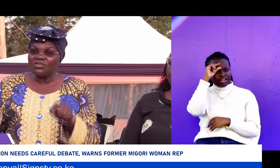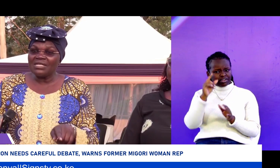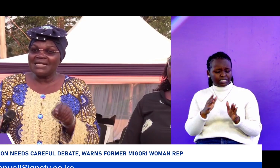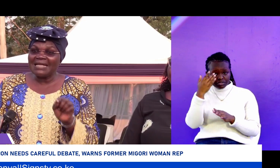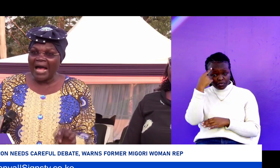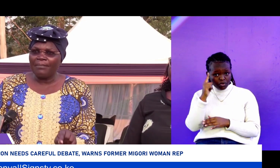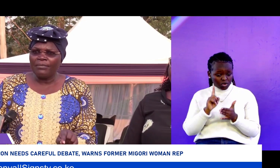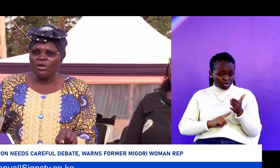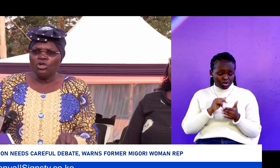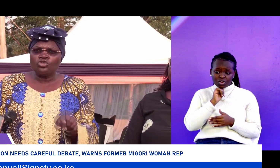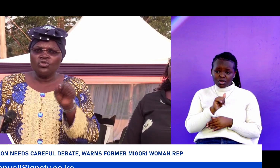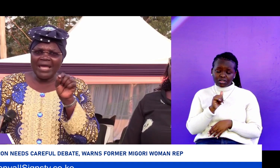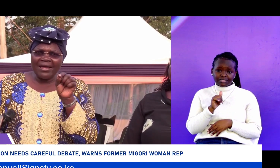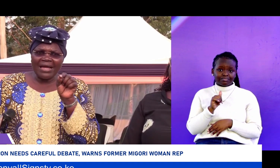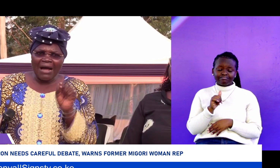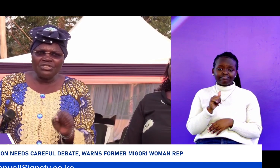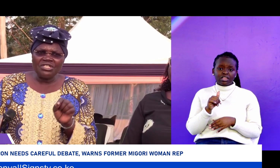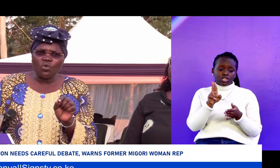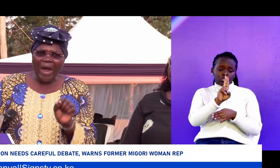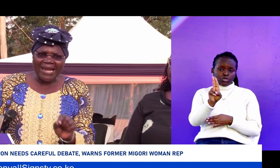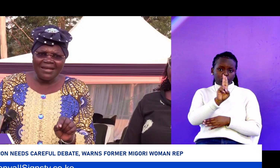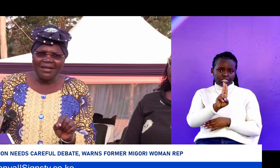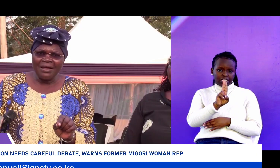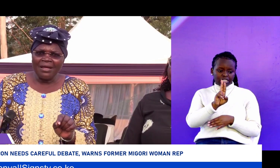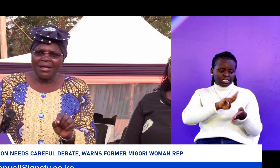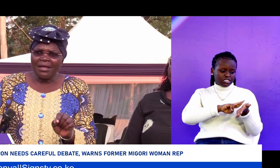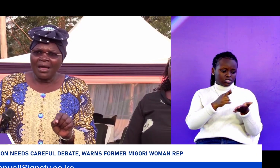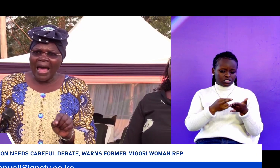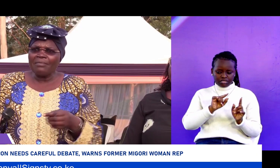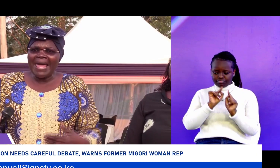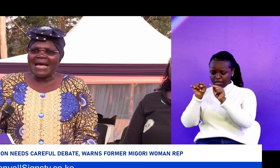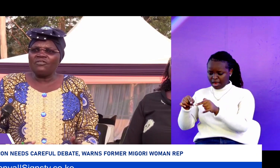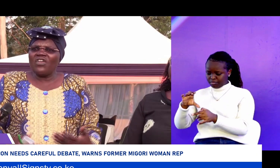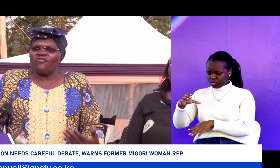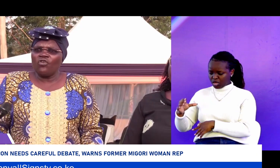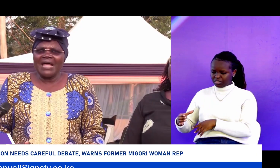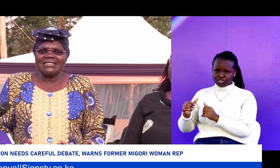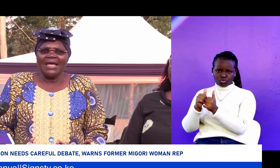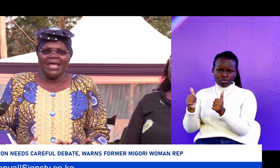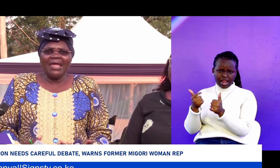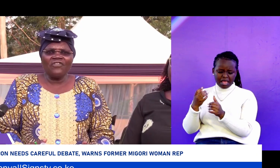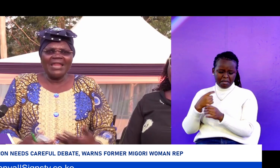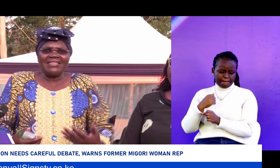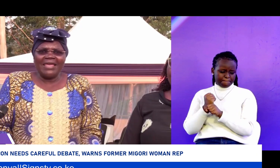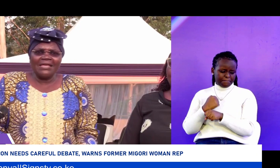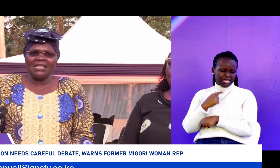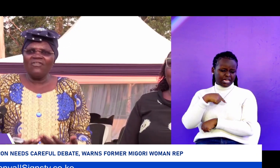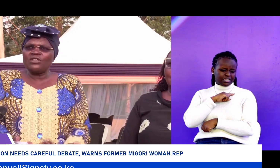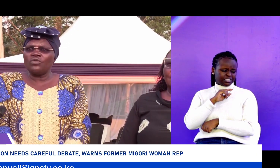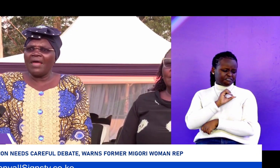resources that come to the counties well, and make us fearful that if anything is given to them,